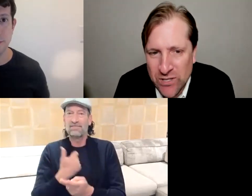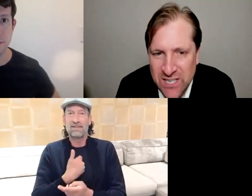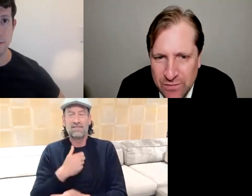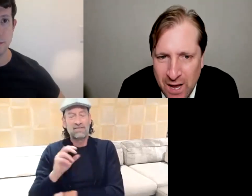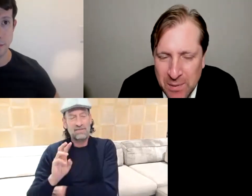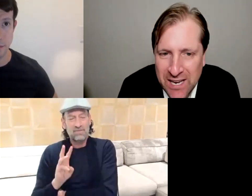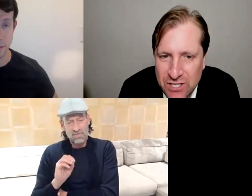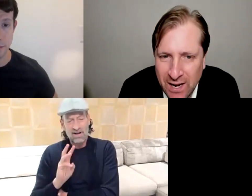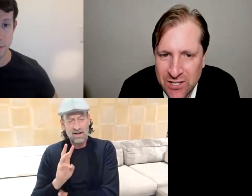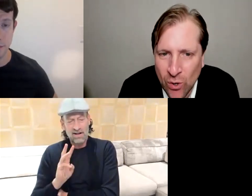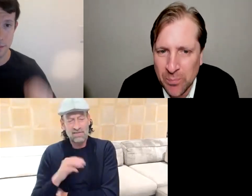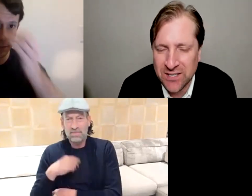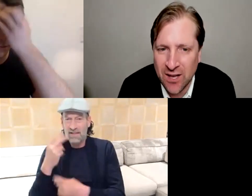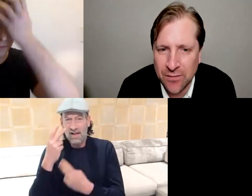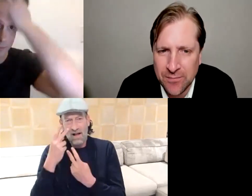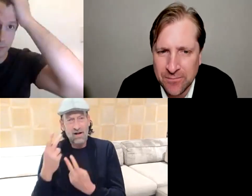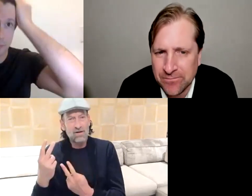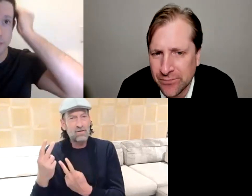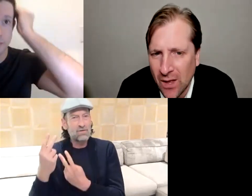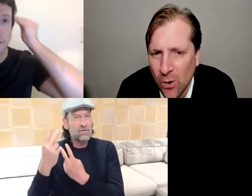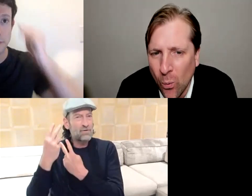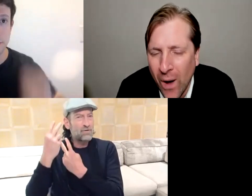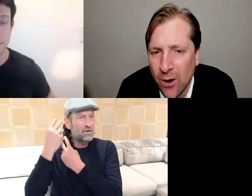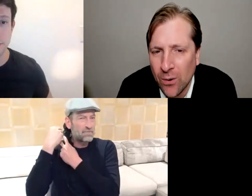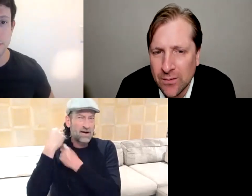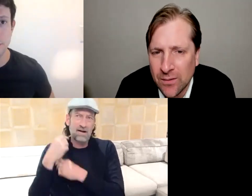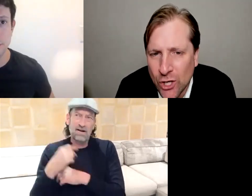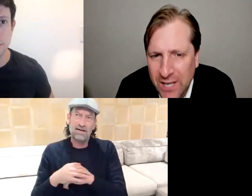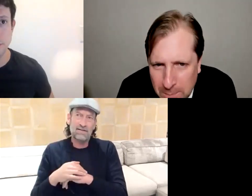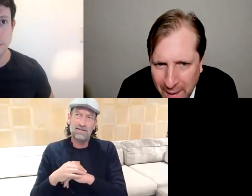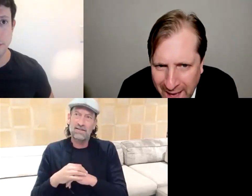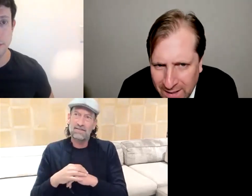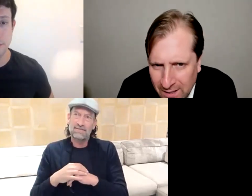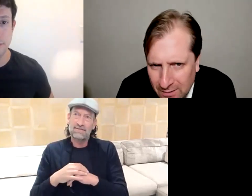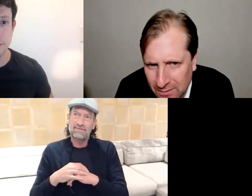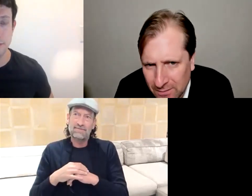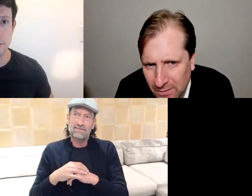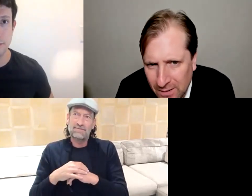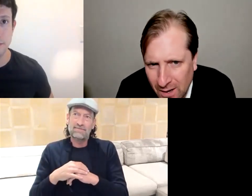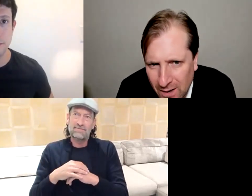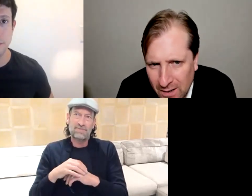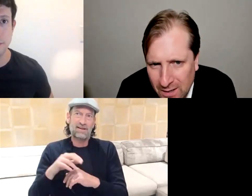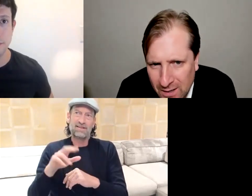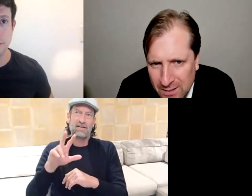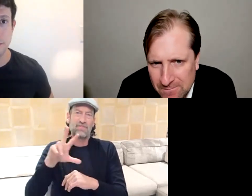When I received the nomination, I told myself, wow, looking back